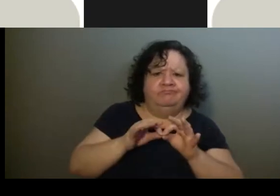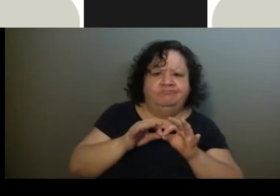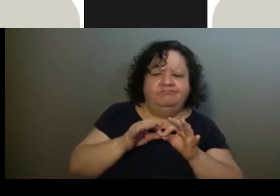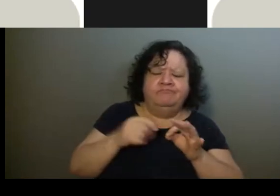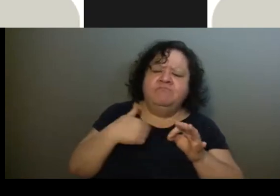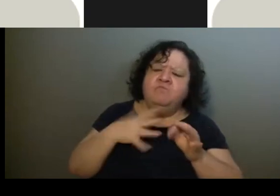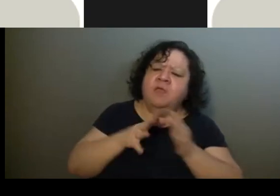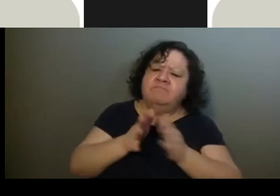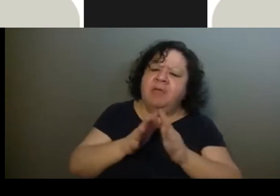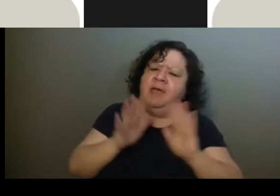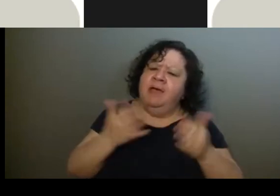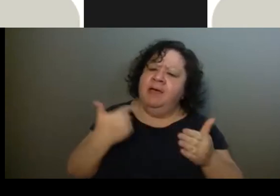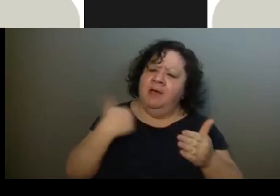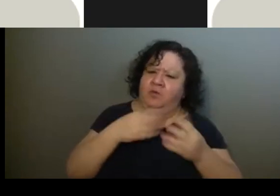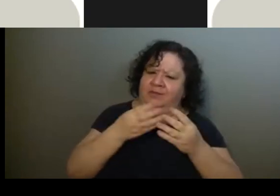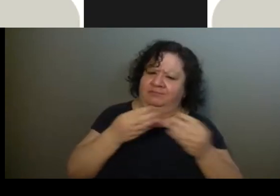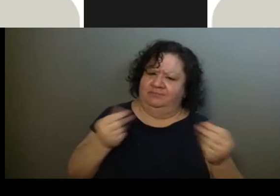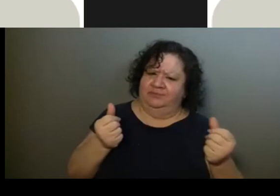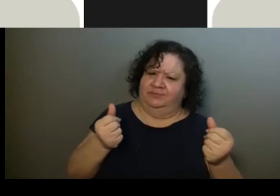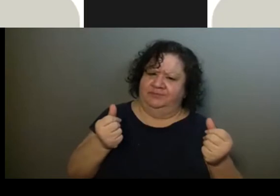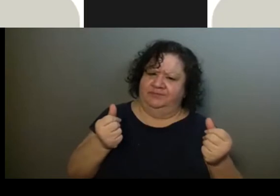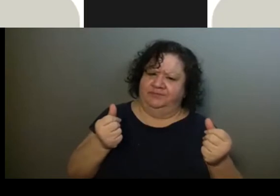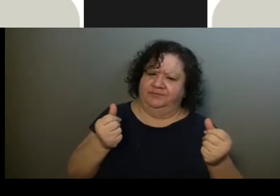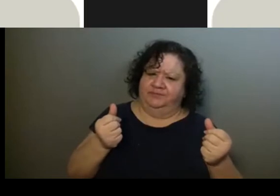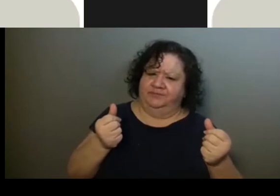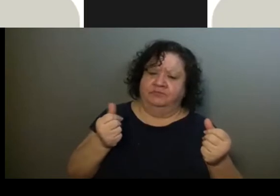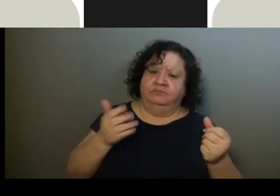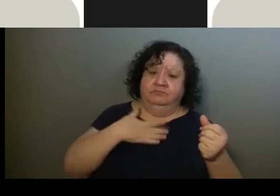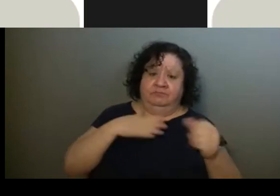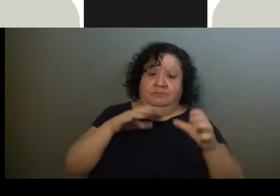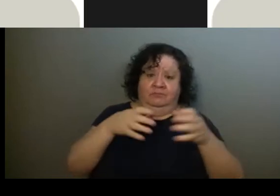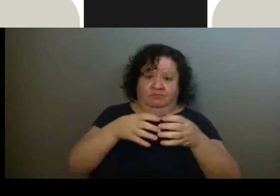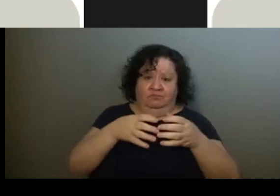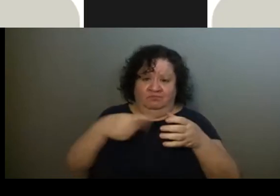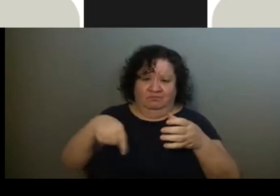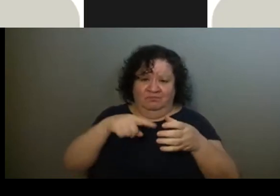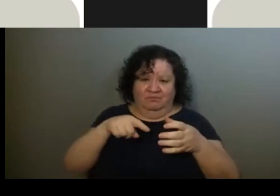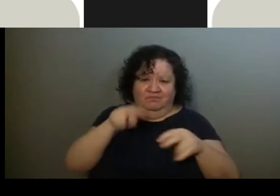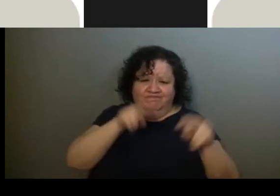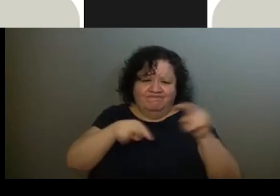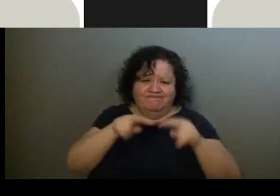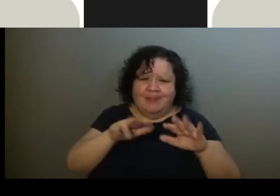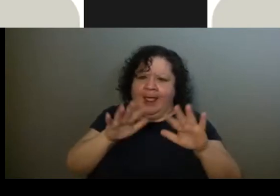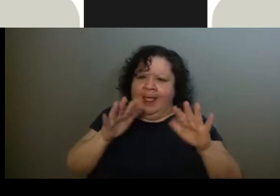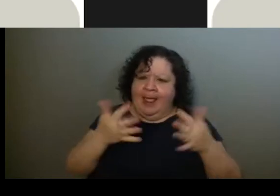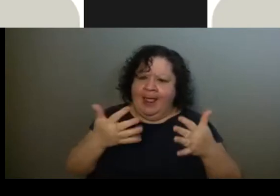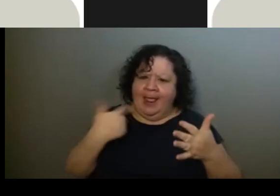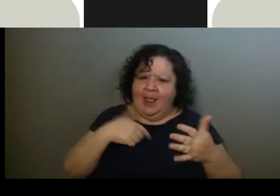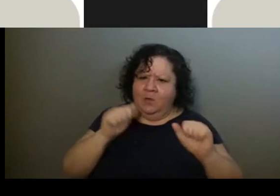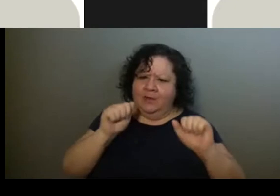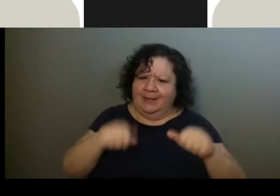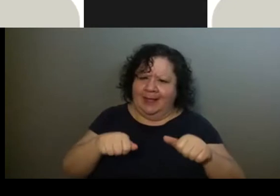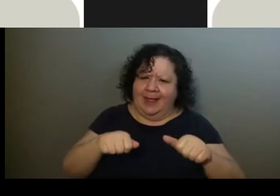differentiate the first alert, which is a normal message or it's an SOS. So therefore, we divided SMS into three